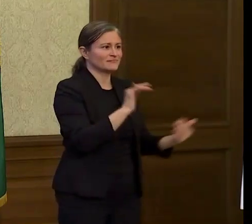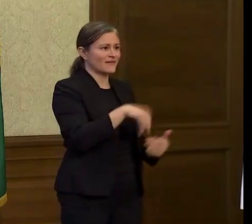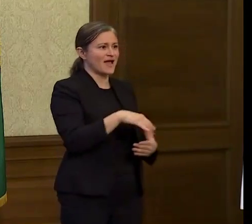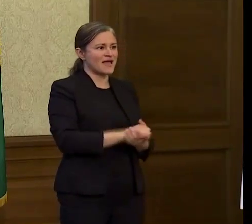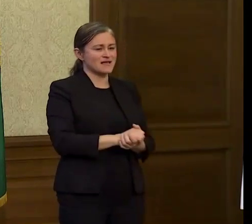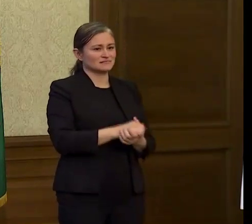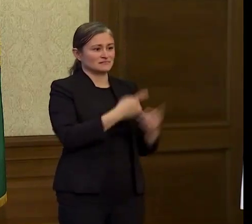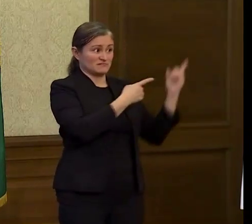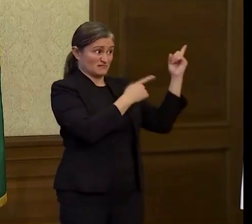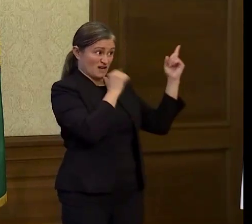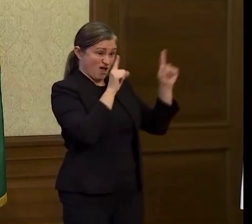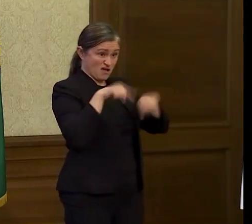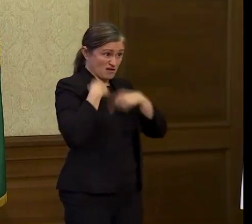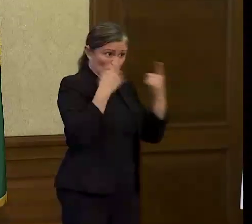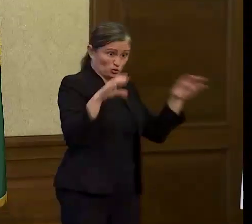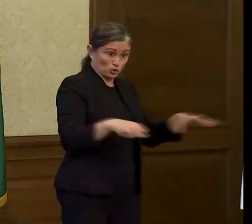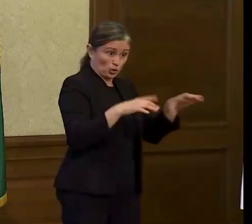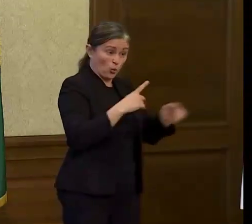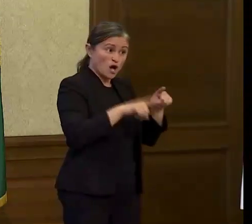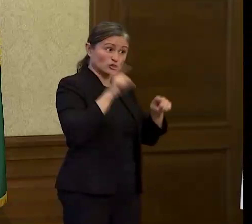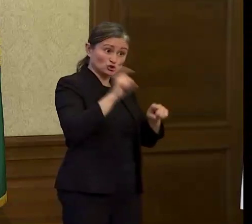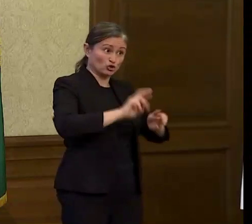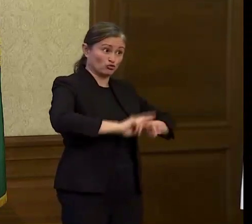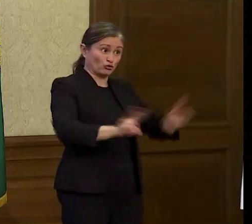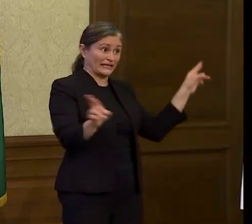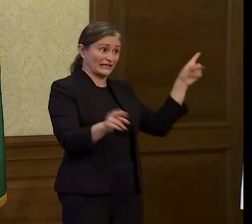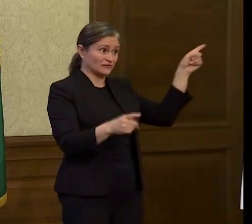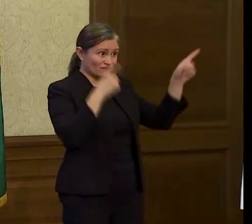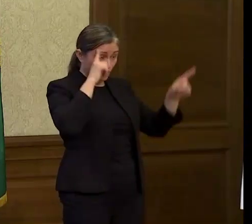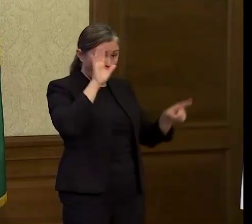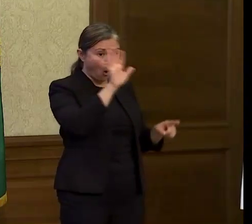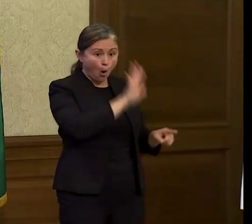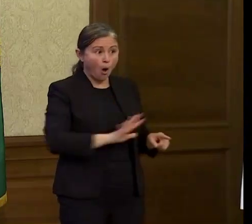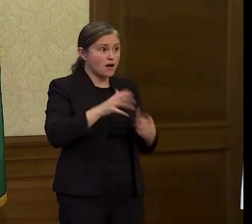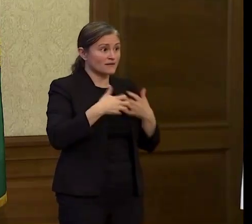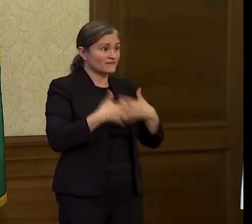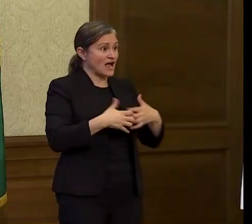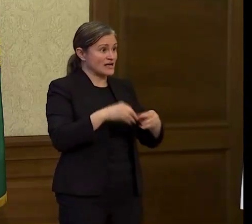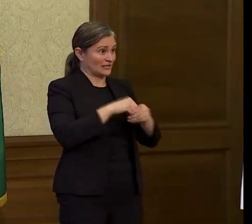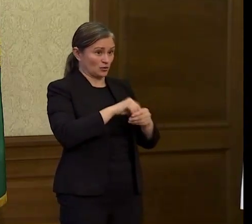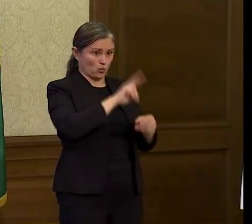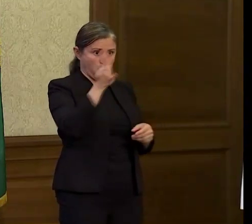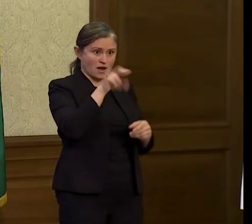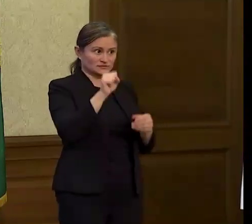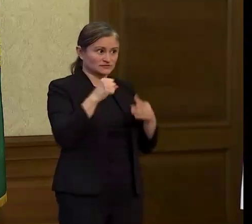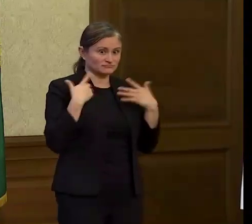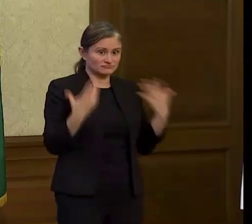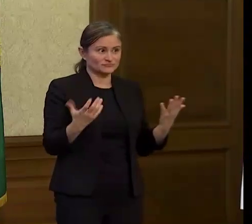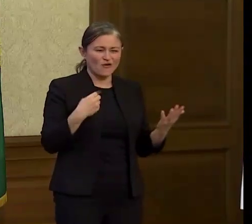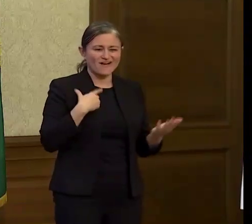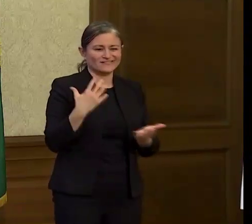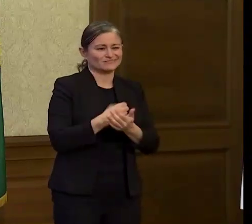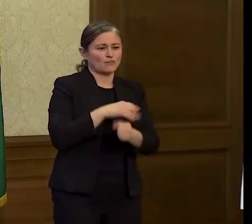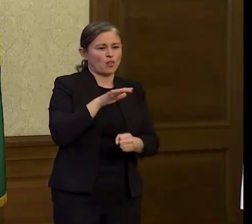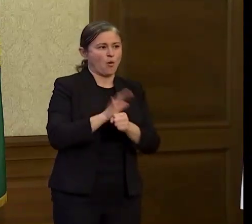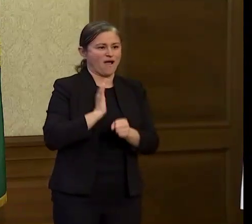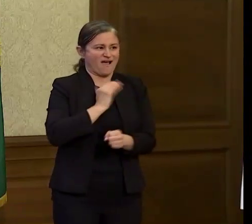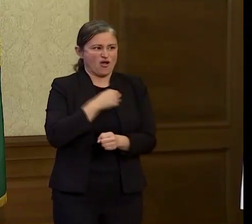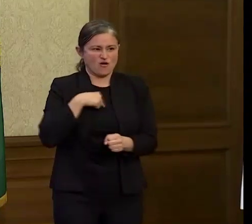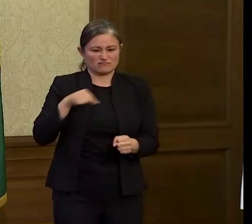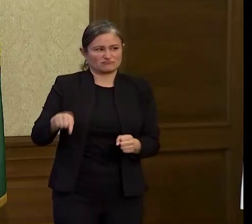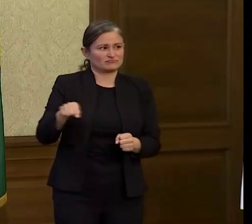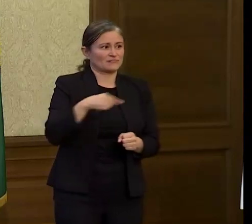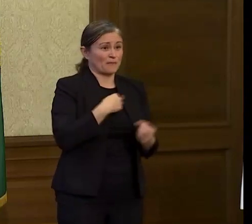is to mobilize the entire manufacturing network of the United States to help every state. I hope that'll happen.